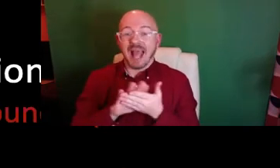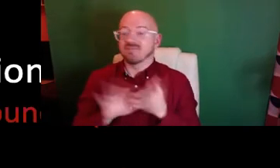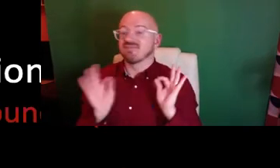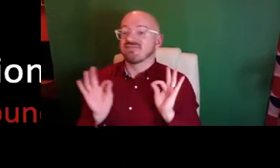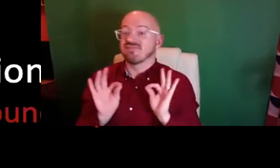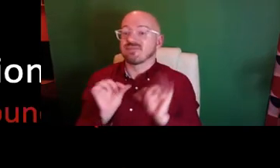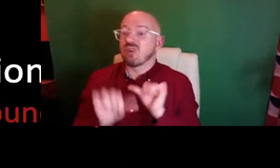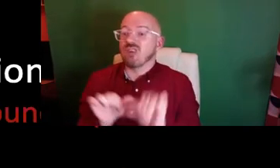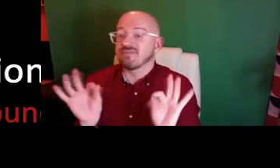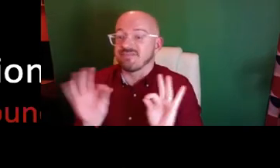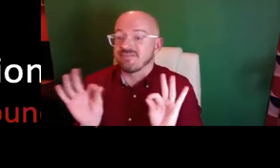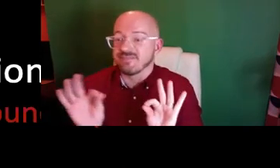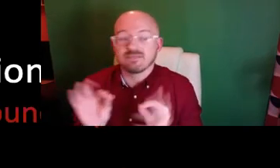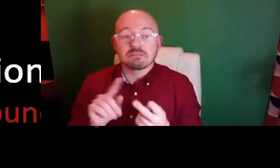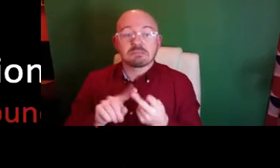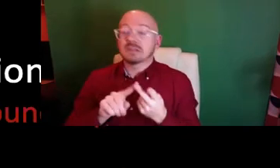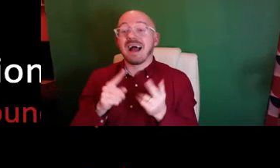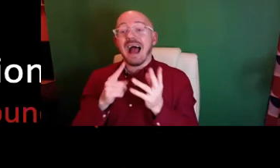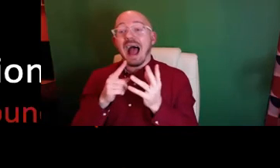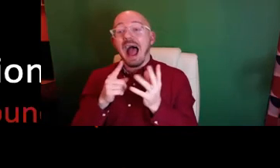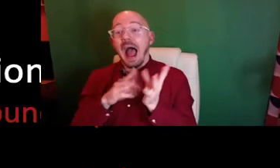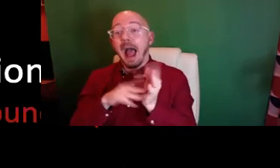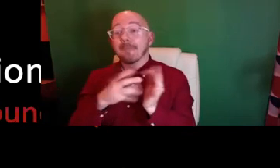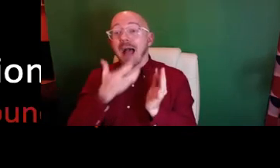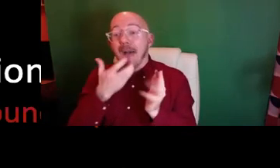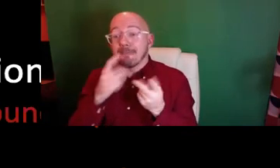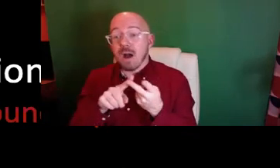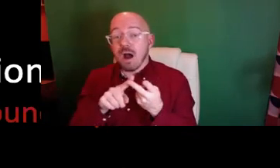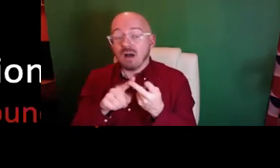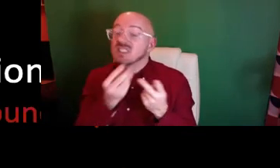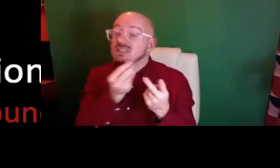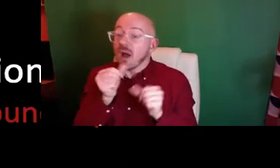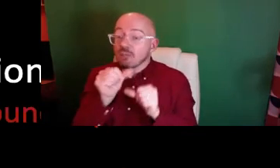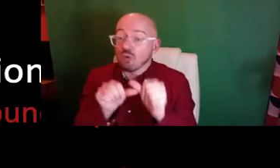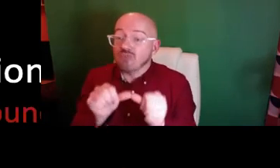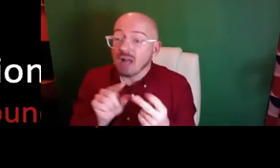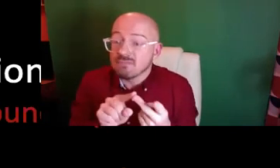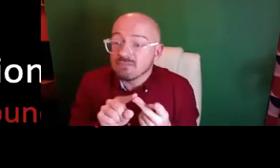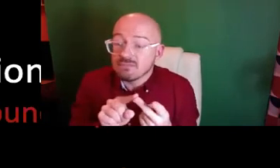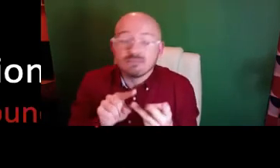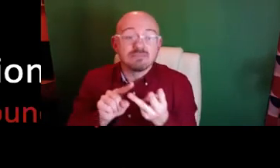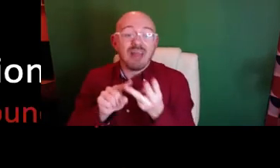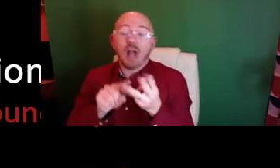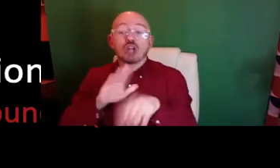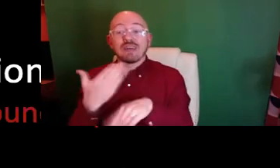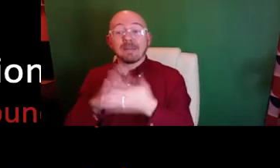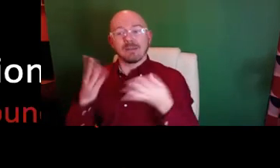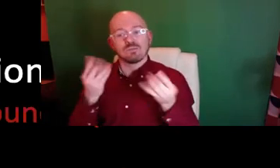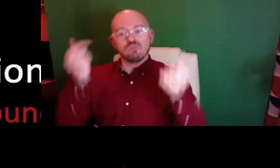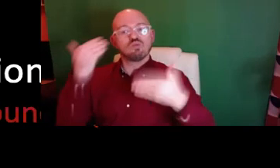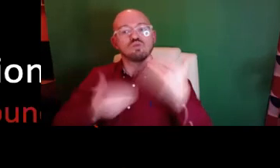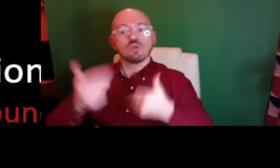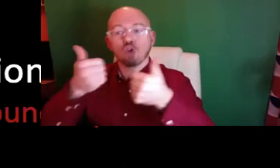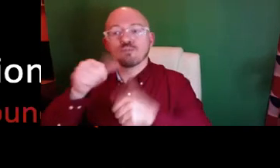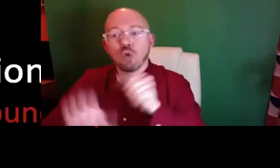the way to being achieved. So those where we've seen no movement at all are highlighted in red. The goals highlighted in amber, we've seen